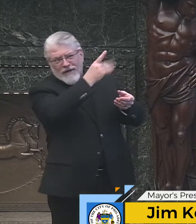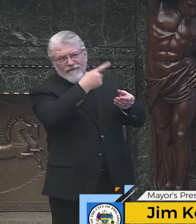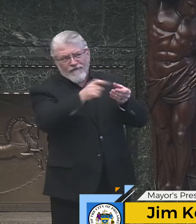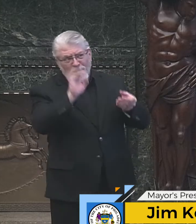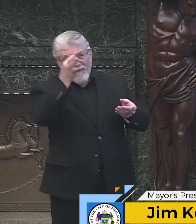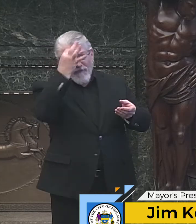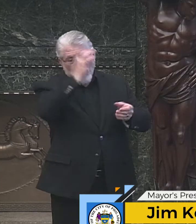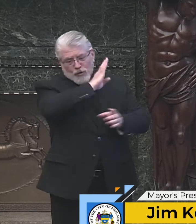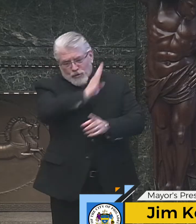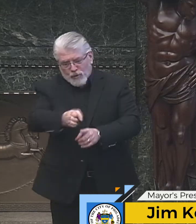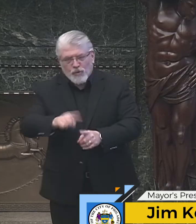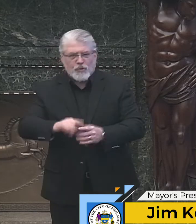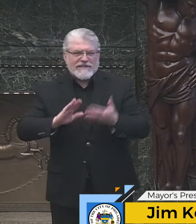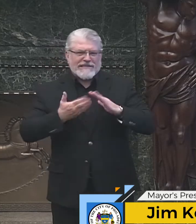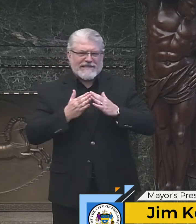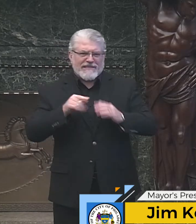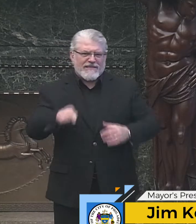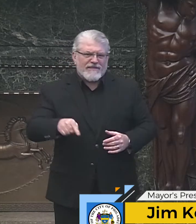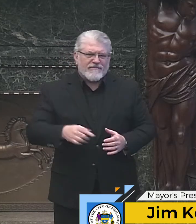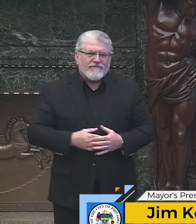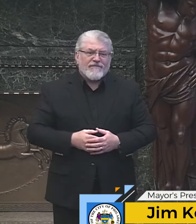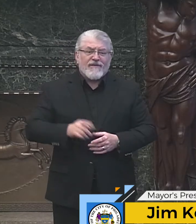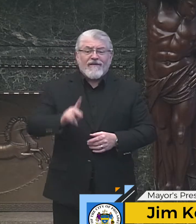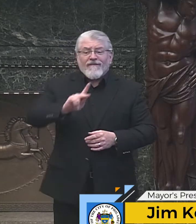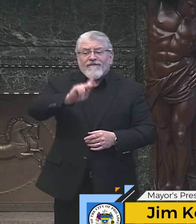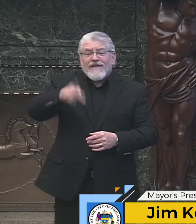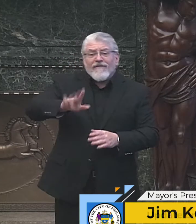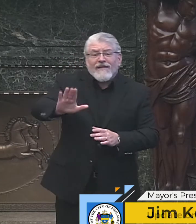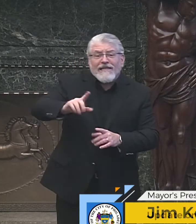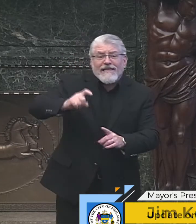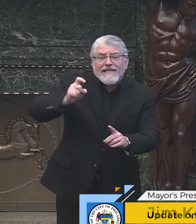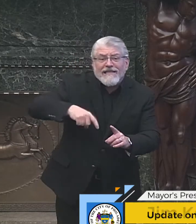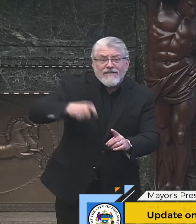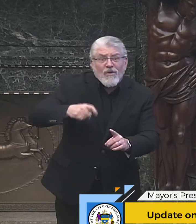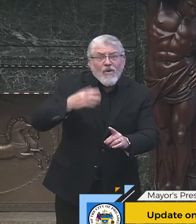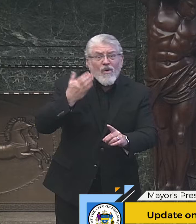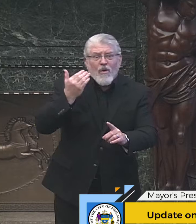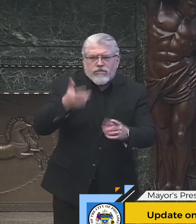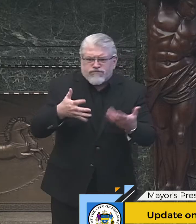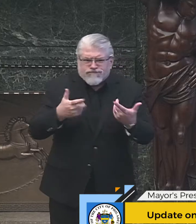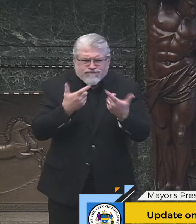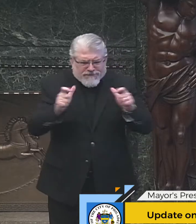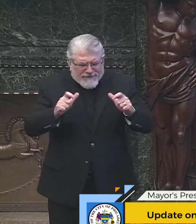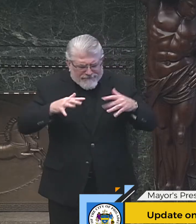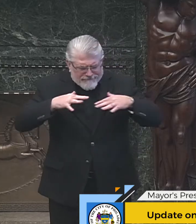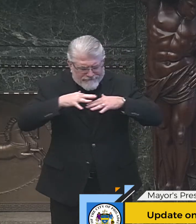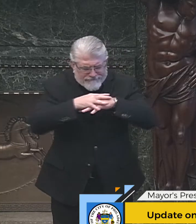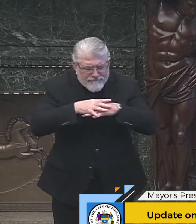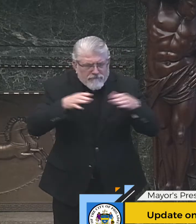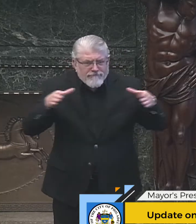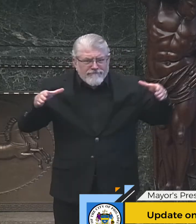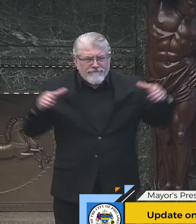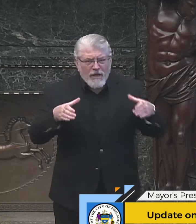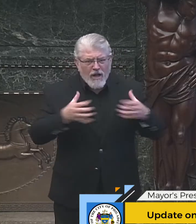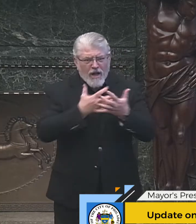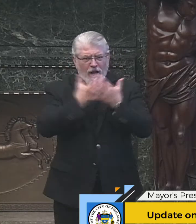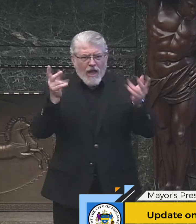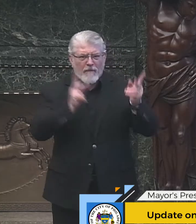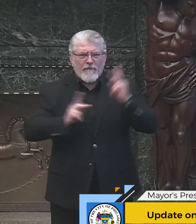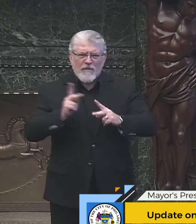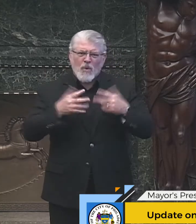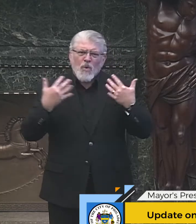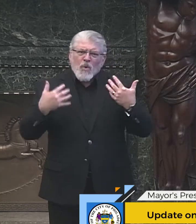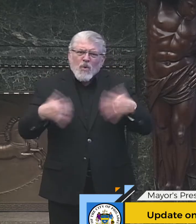largest concentrations of people, because we have high levels of poverty, and because time is